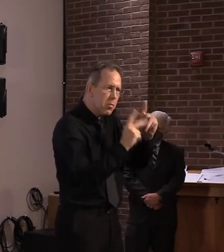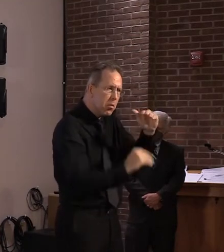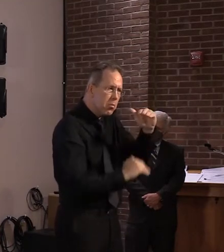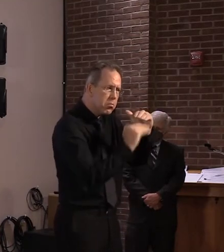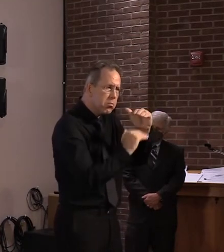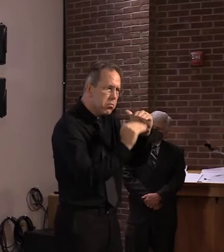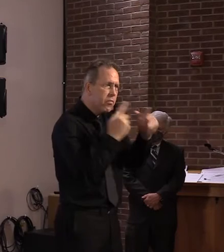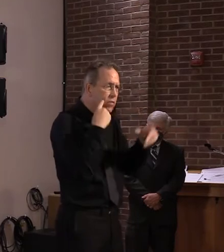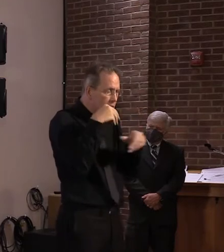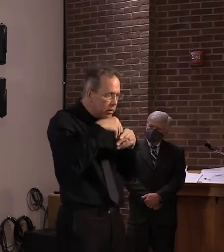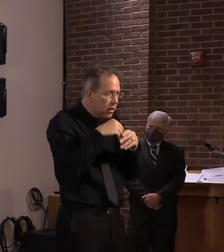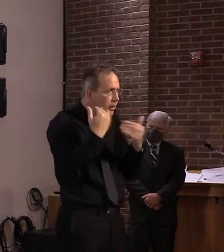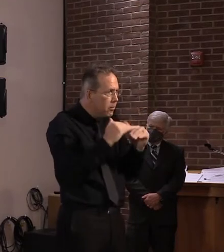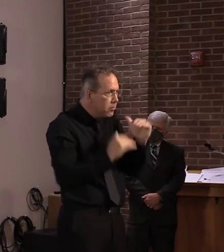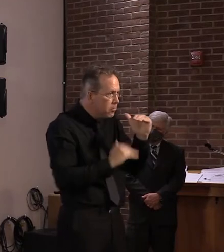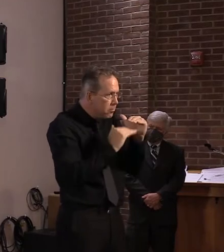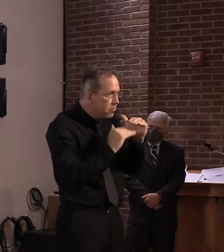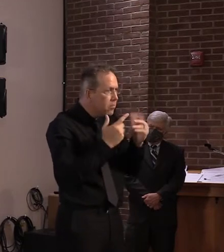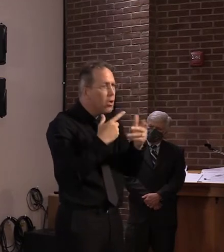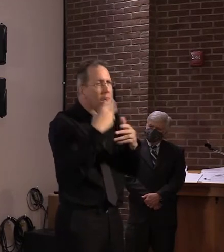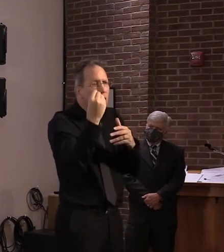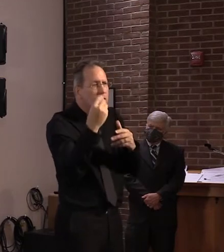store or whether it be a restaurant.